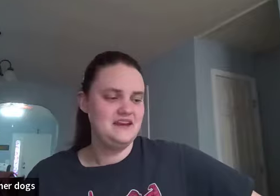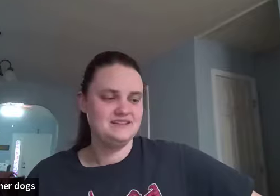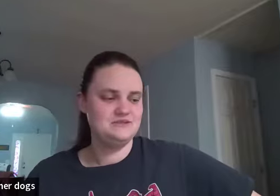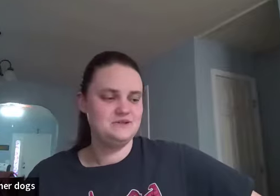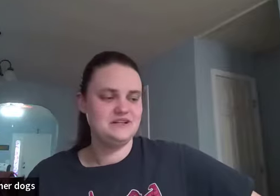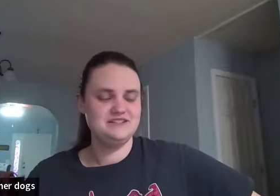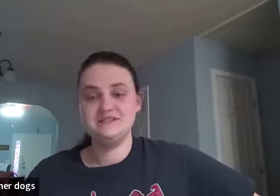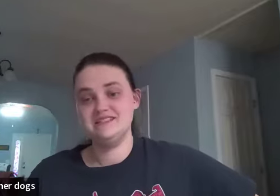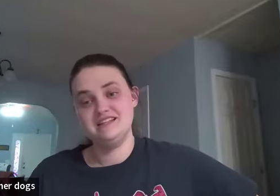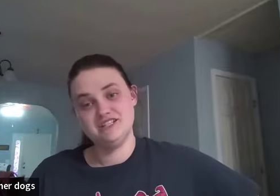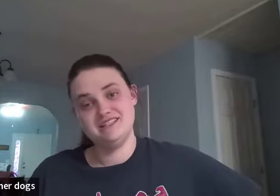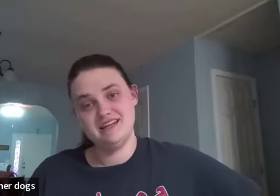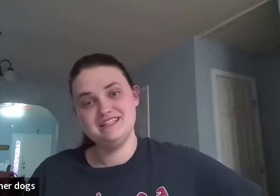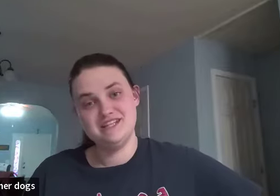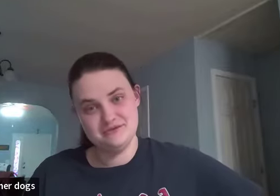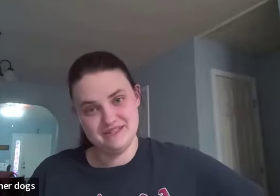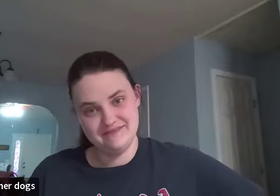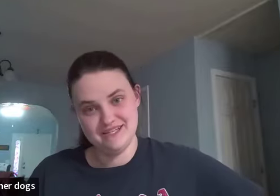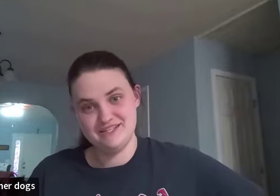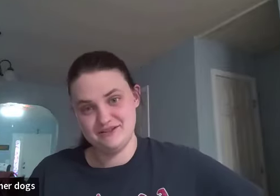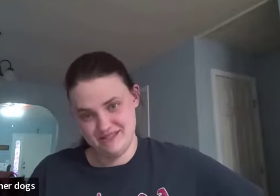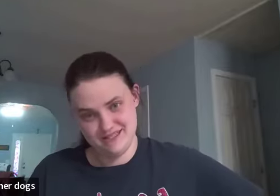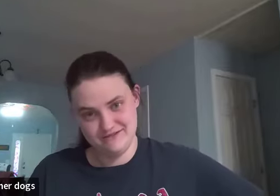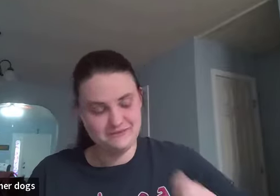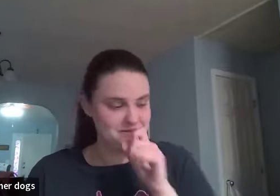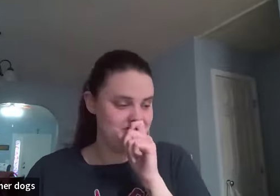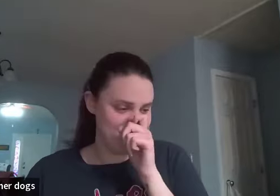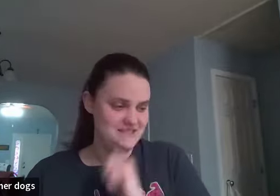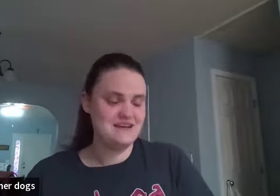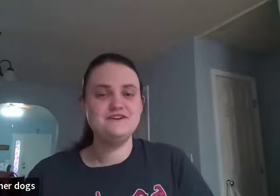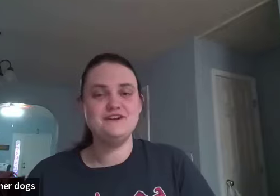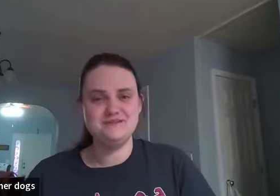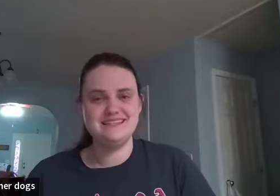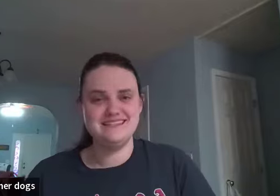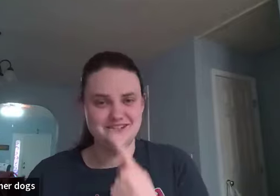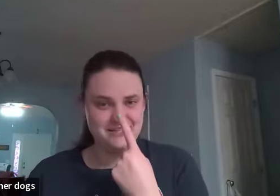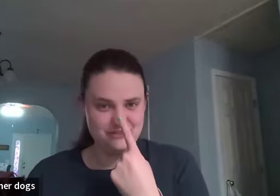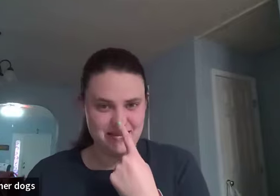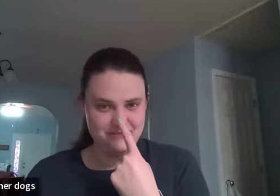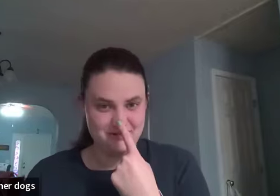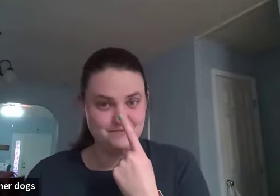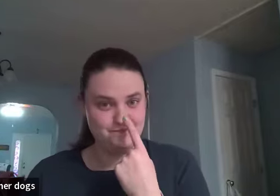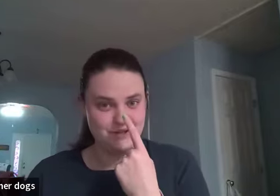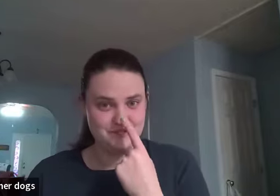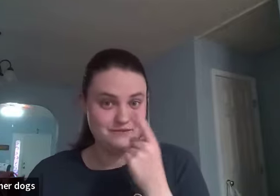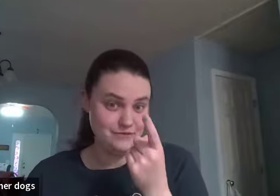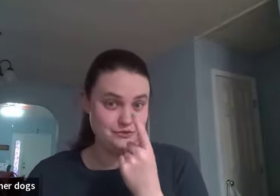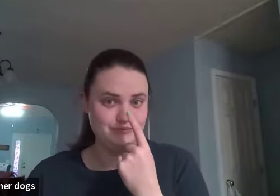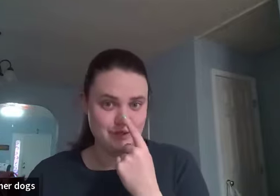The next one we're gonna do, since I just said it, is nosy, because nosy is a fun one. The sign for nosy is literally you just tap your nose. Nosy. You,